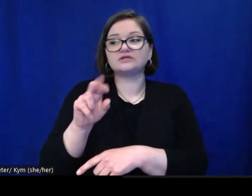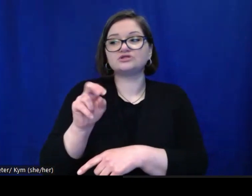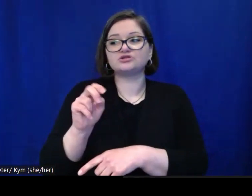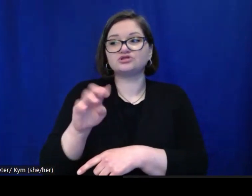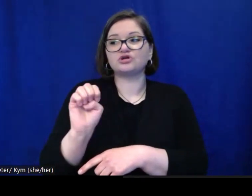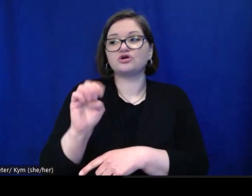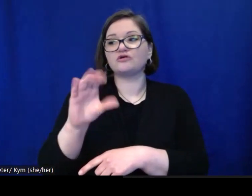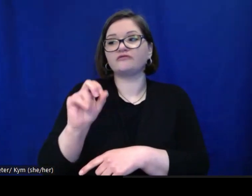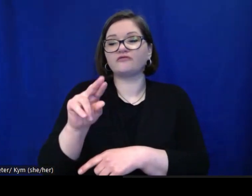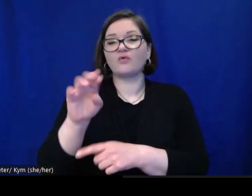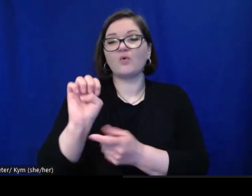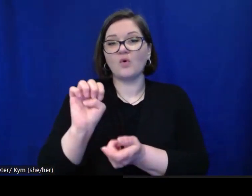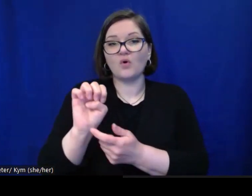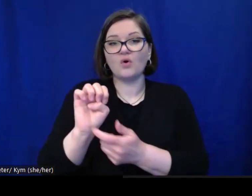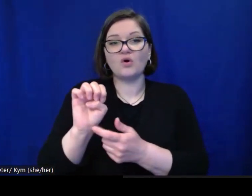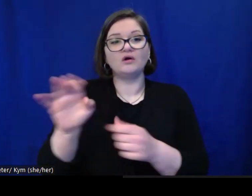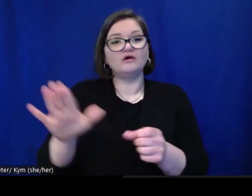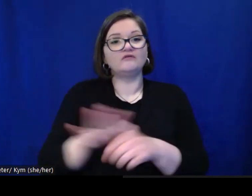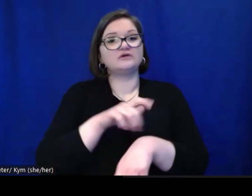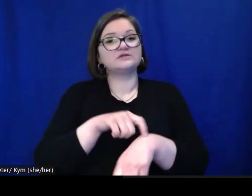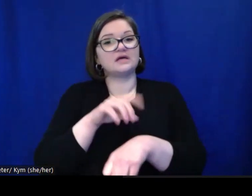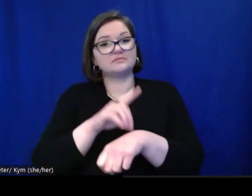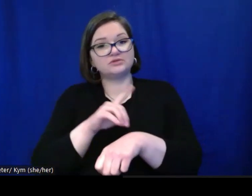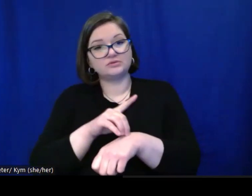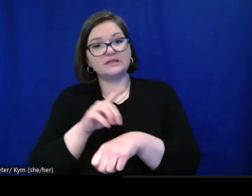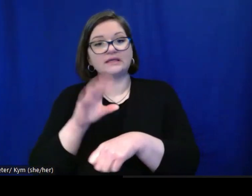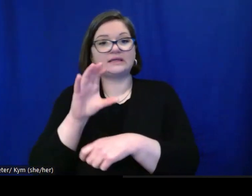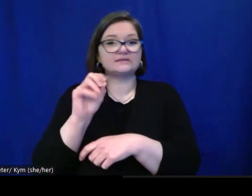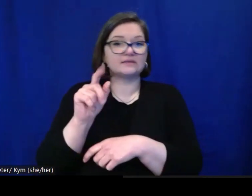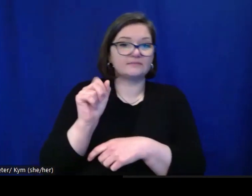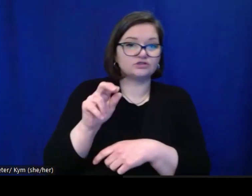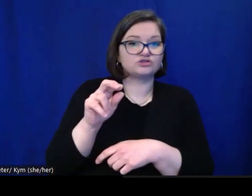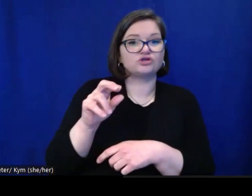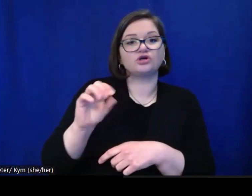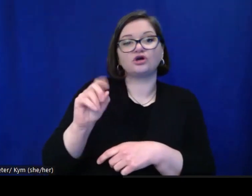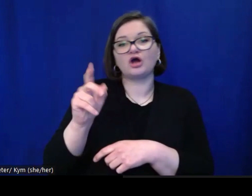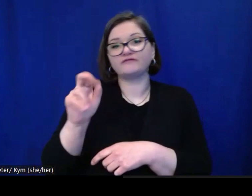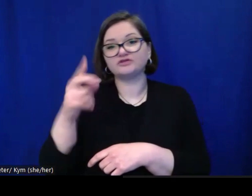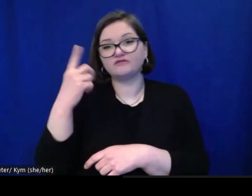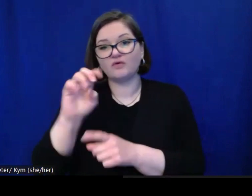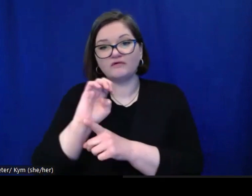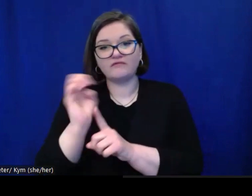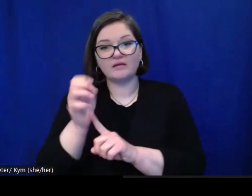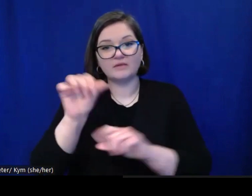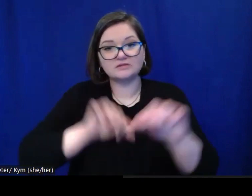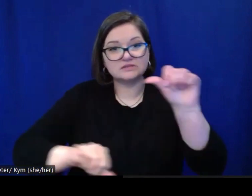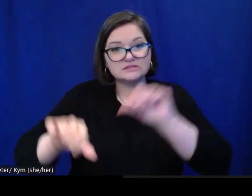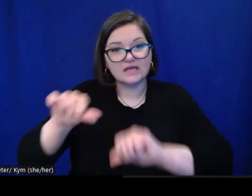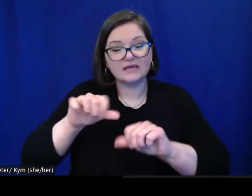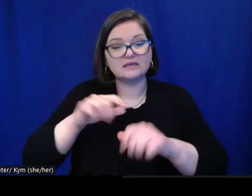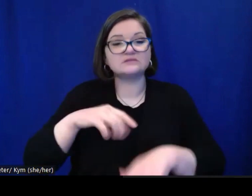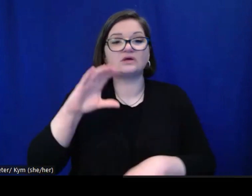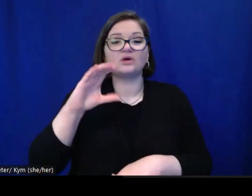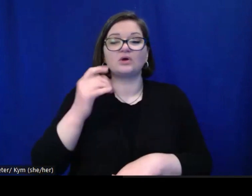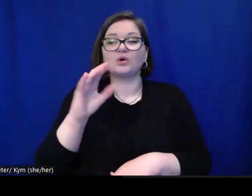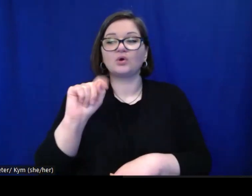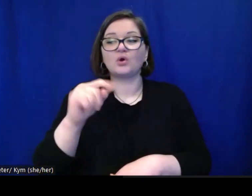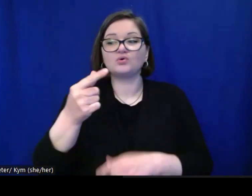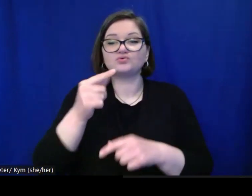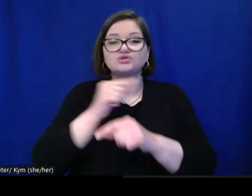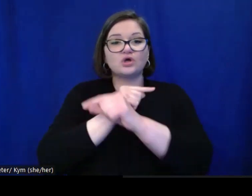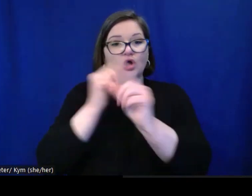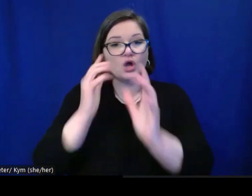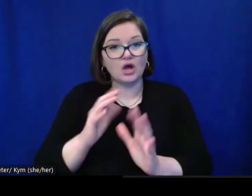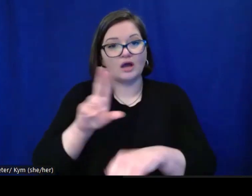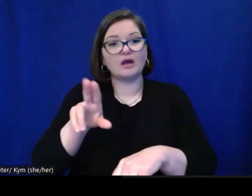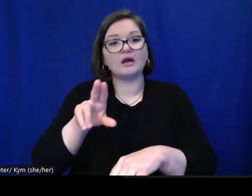Full-time duty as a commissioned officer of environmental sciences, administration, Coast Guard, National